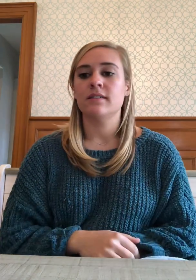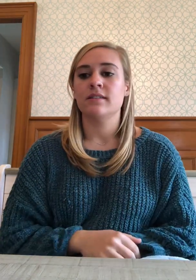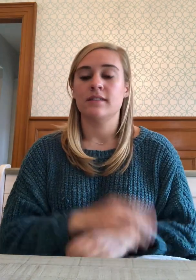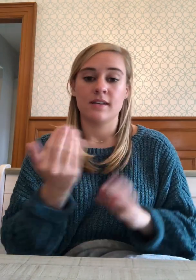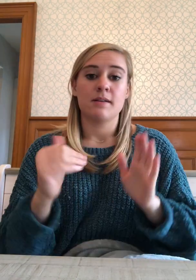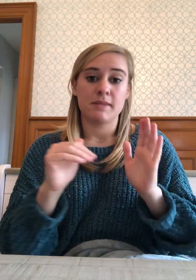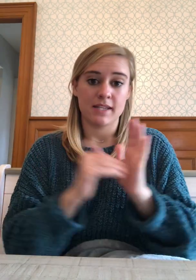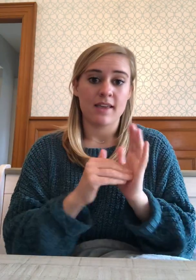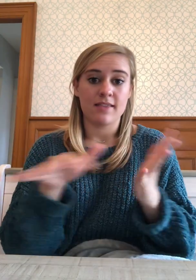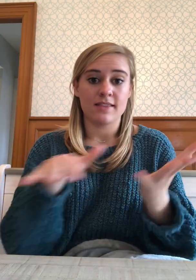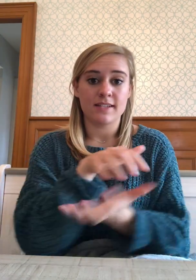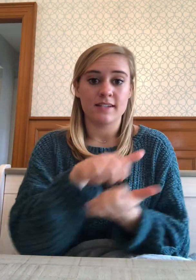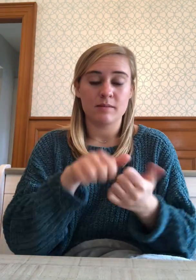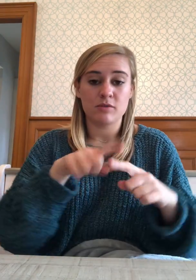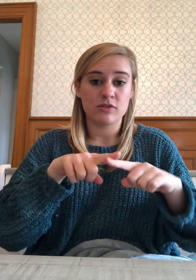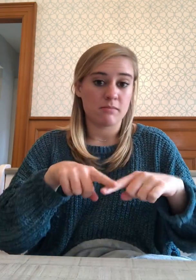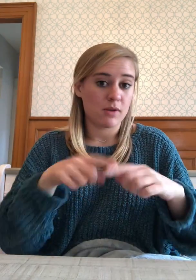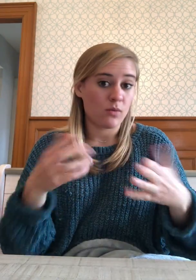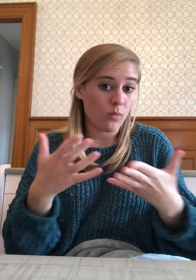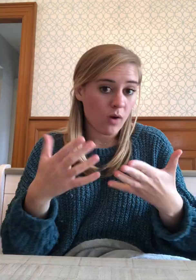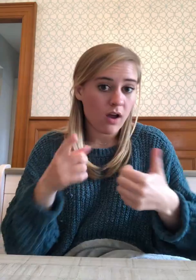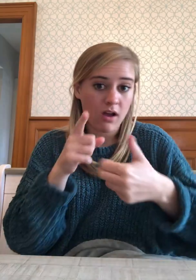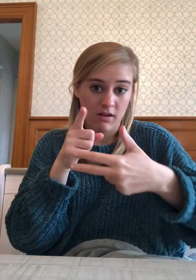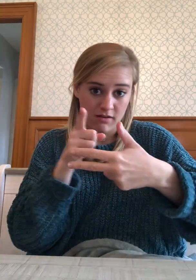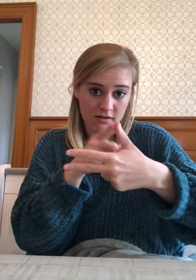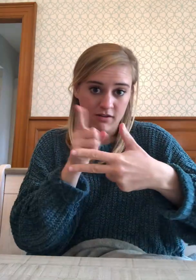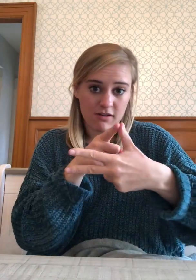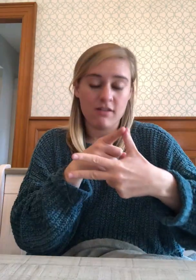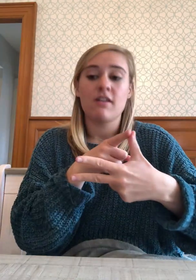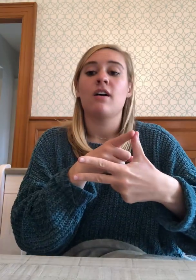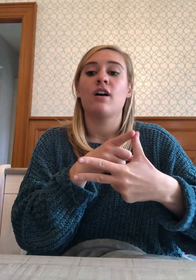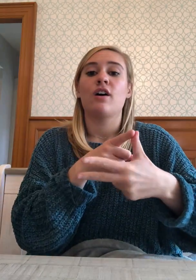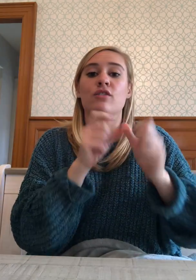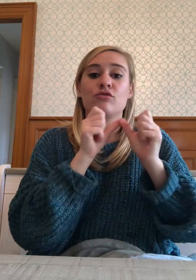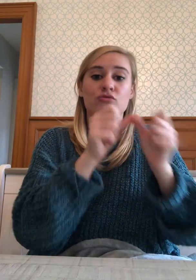damage depends on duration, frequency, and intensity.